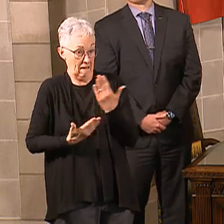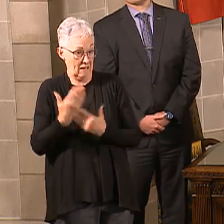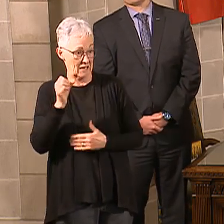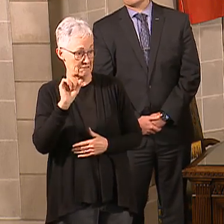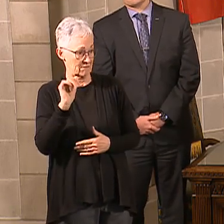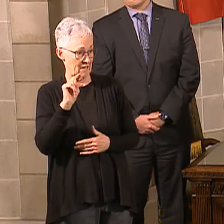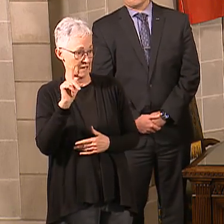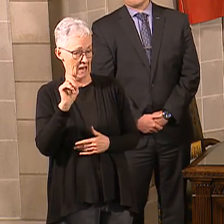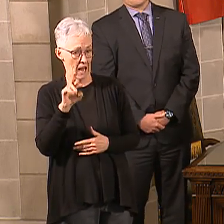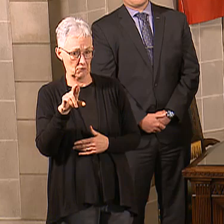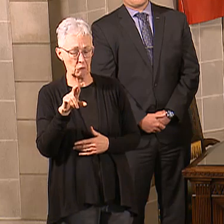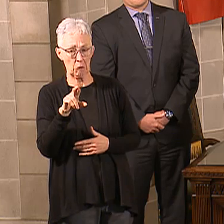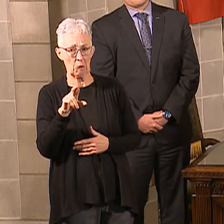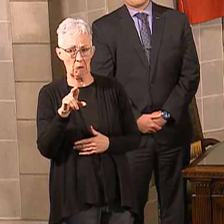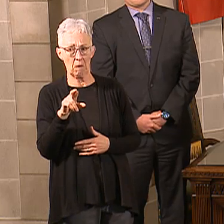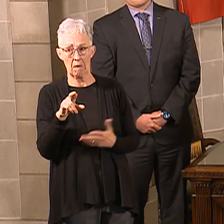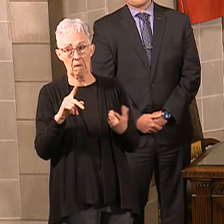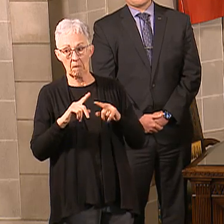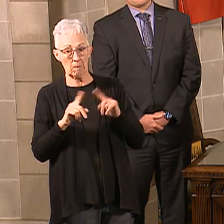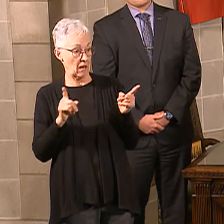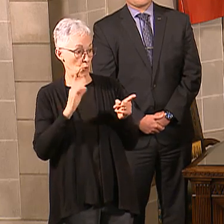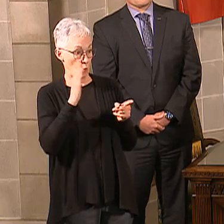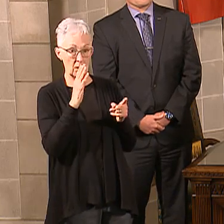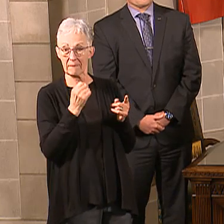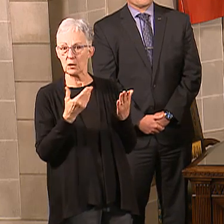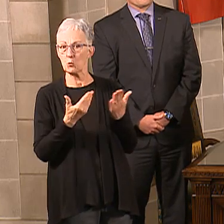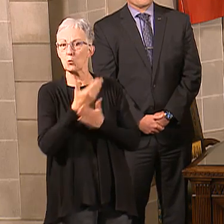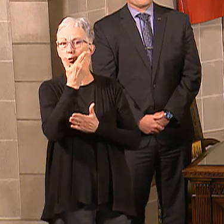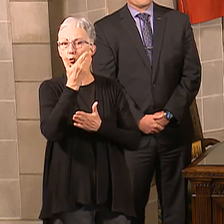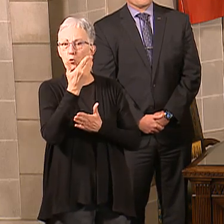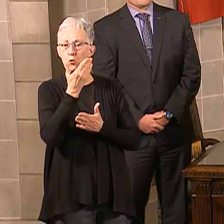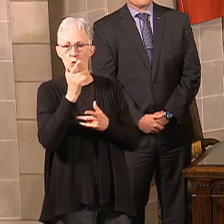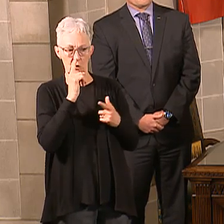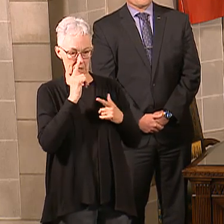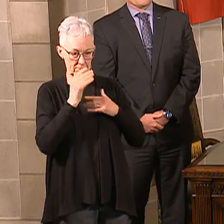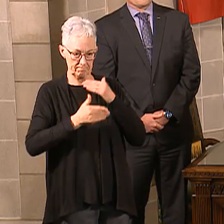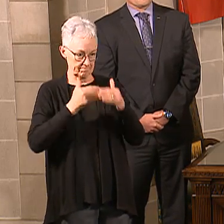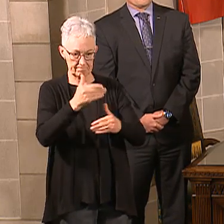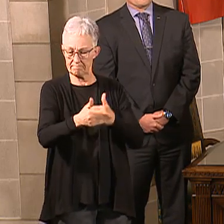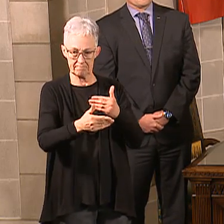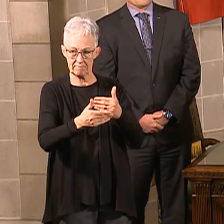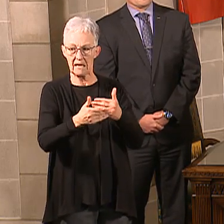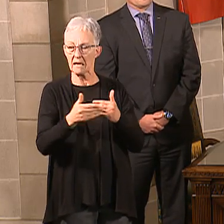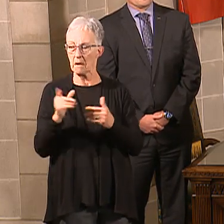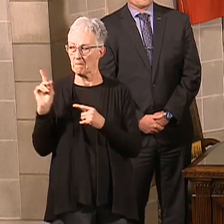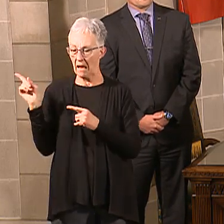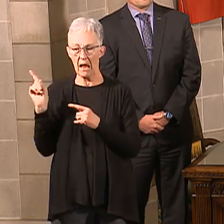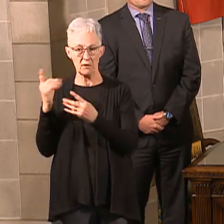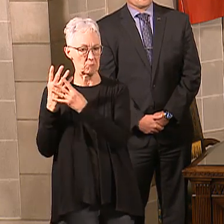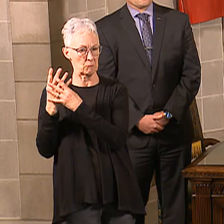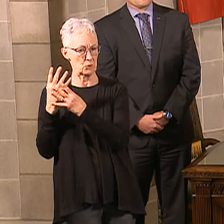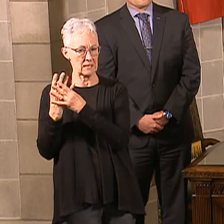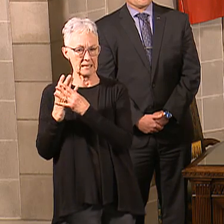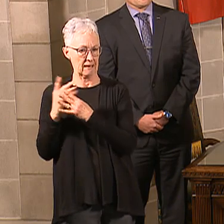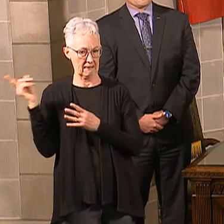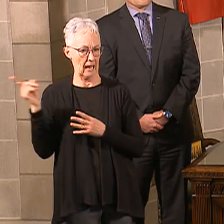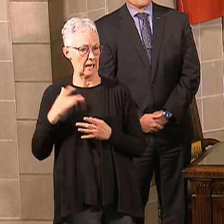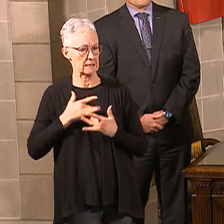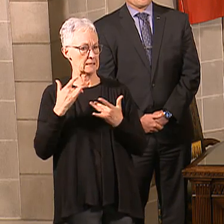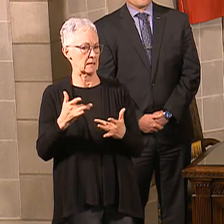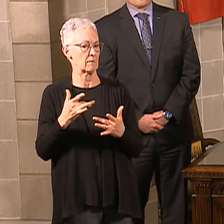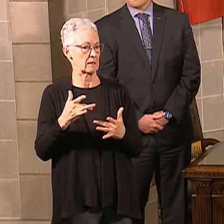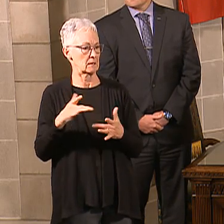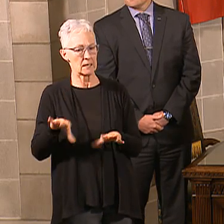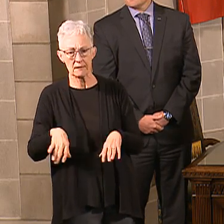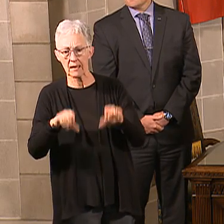have, it's not been in large quantities. But it's not something new for the Department of Corrections to make products and sell them. If you have follow-up